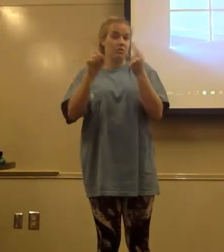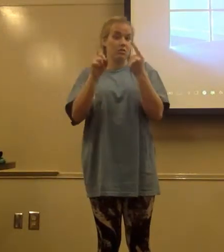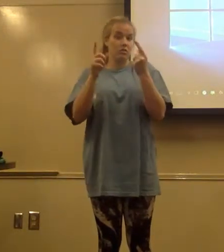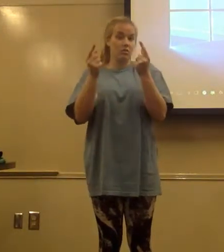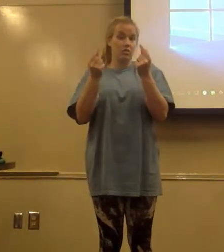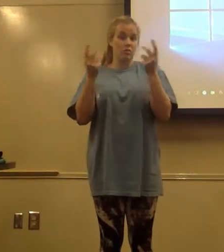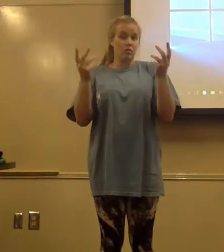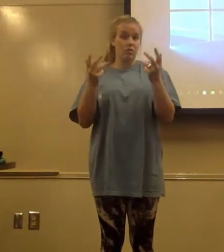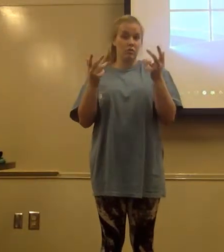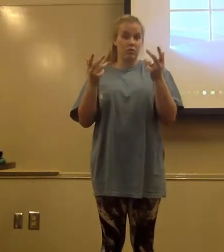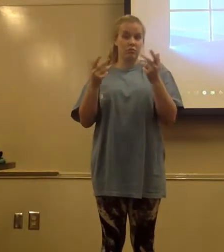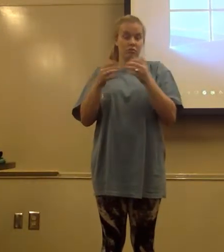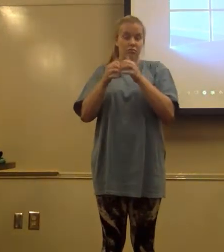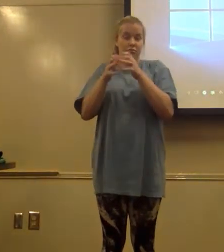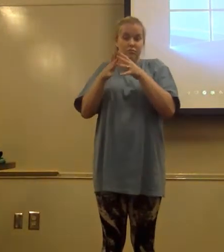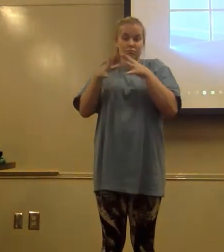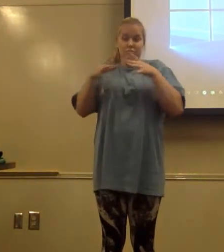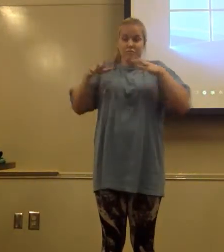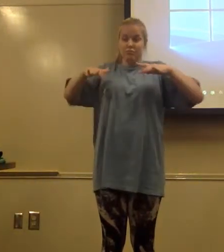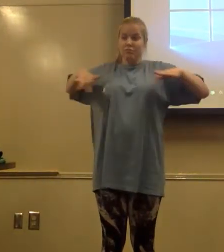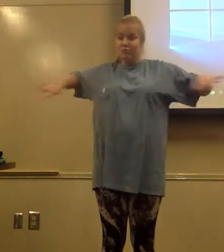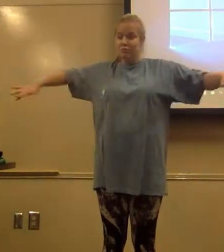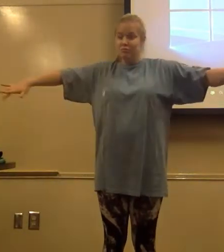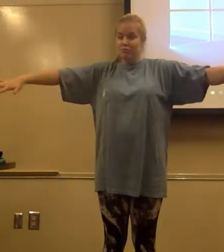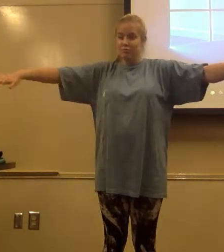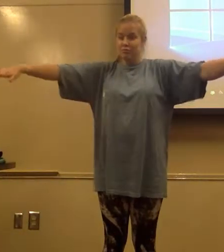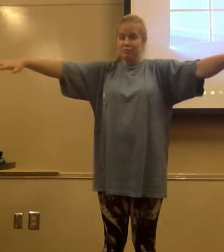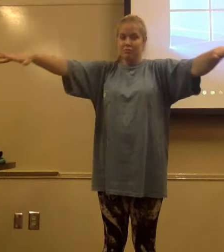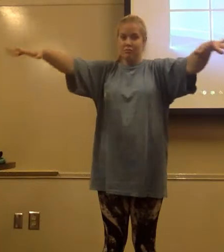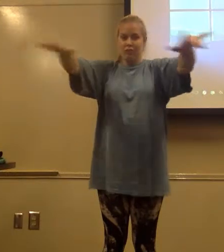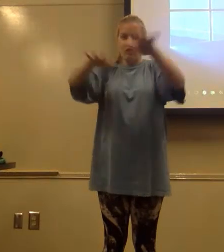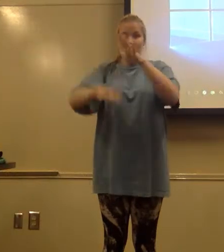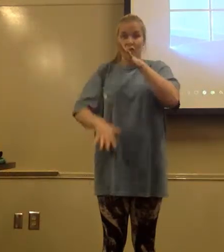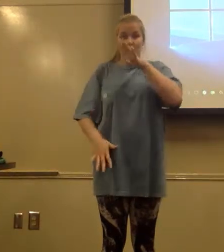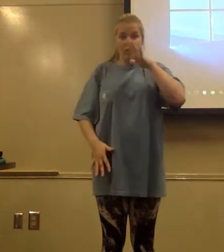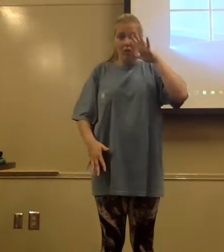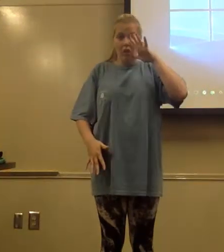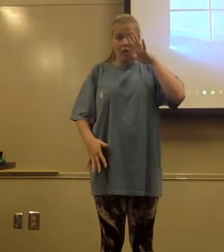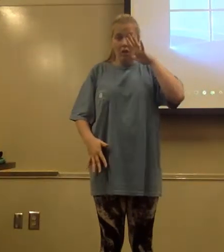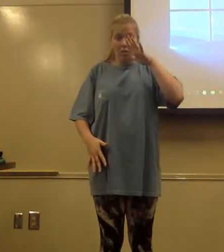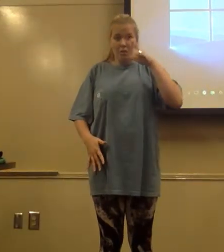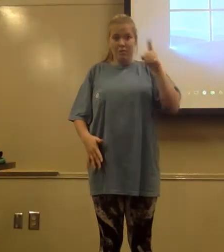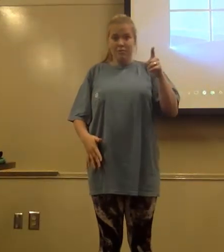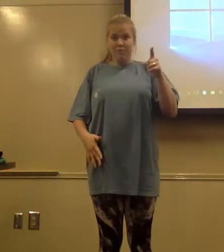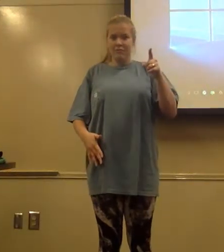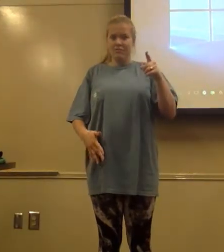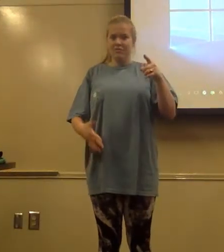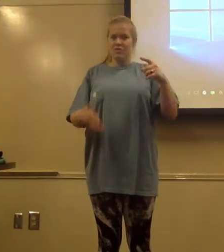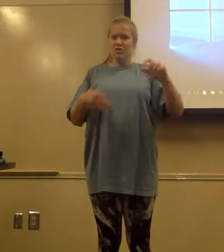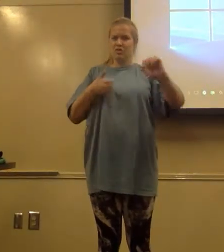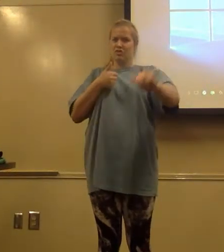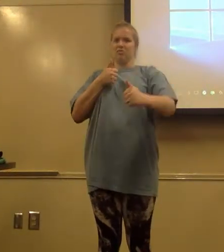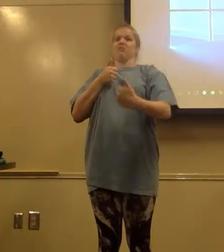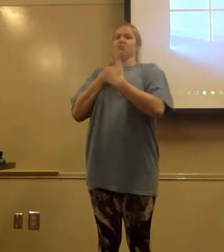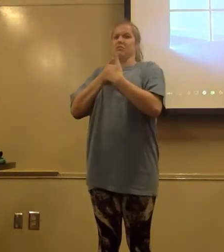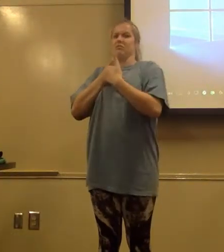markets for agricultural products. But at the same time, they're coming out with the dietary guidelines. Is that one of the challenges you have in the States? The USDA